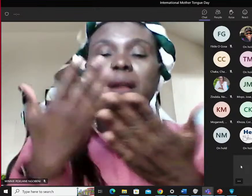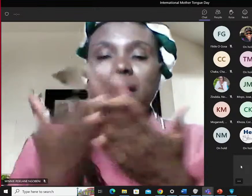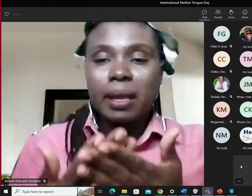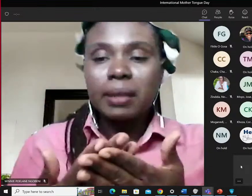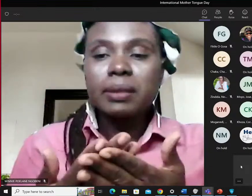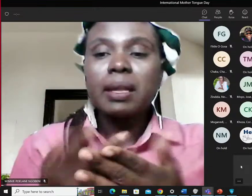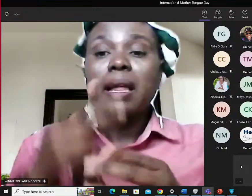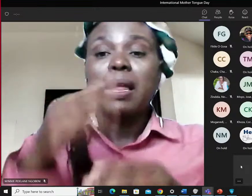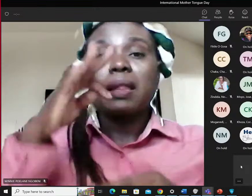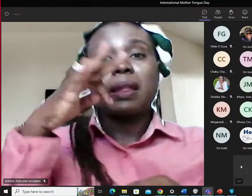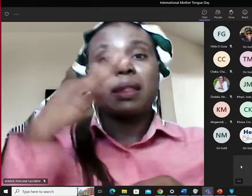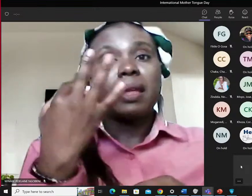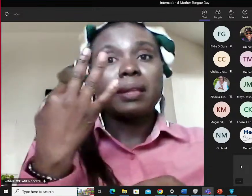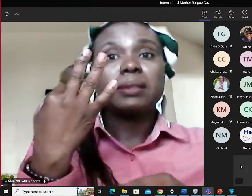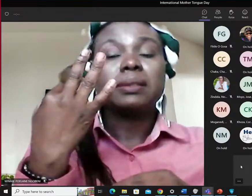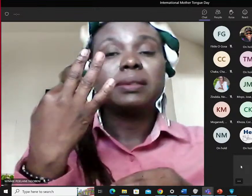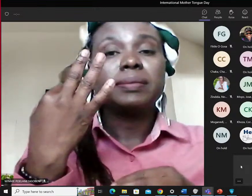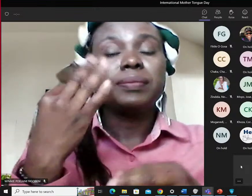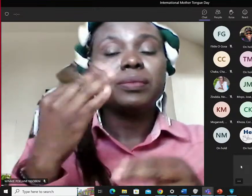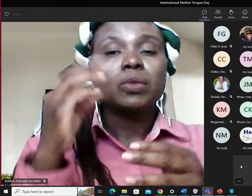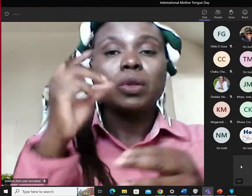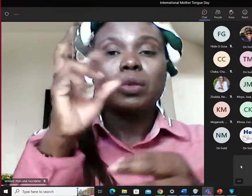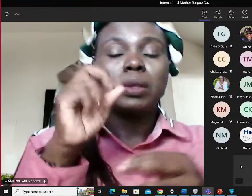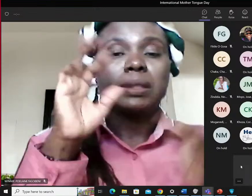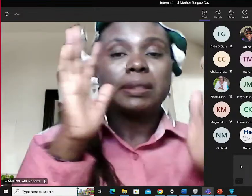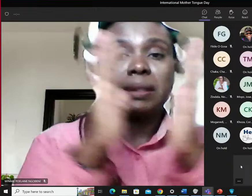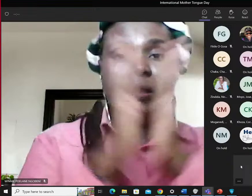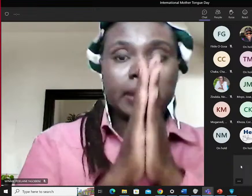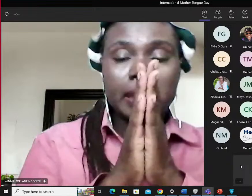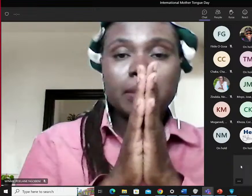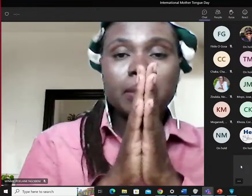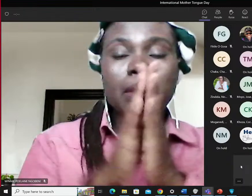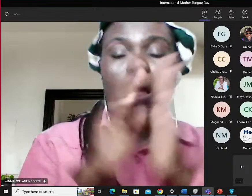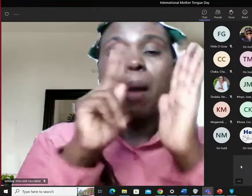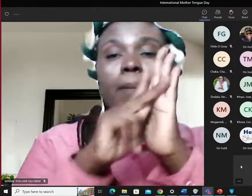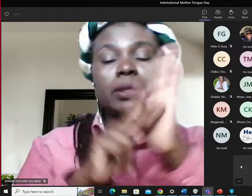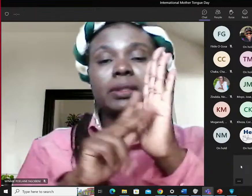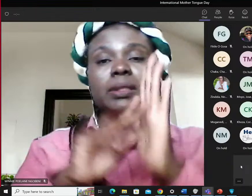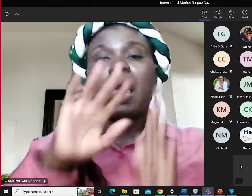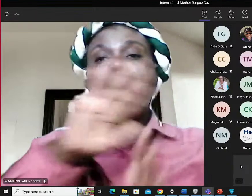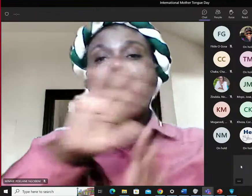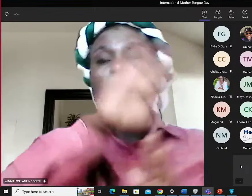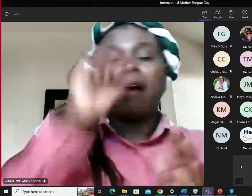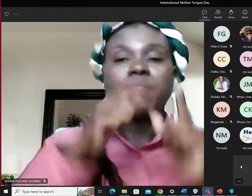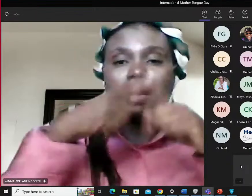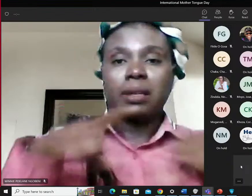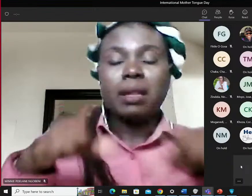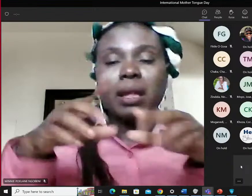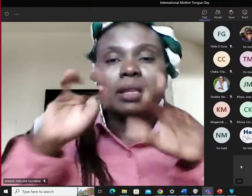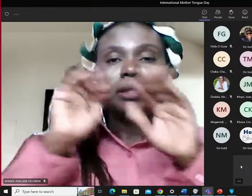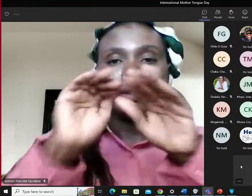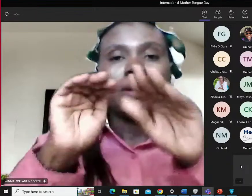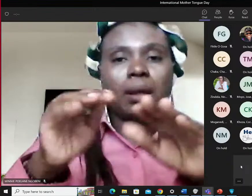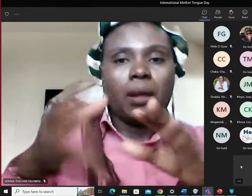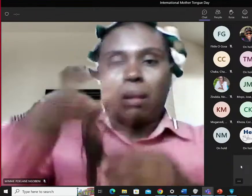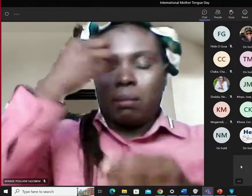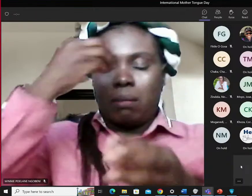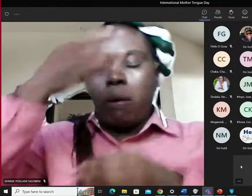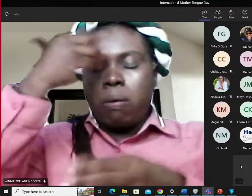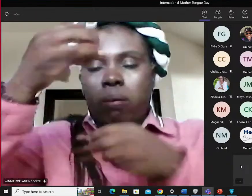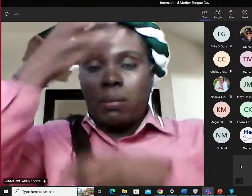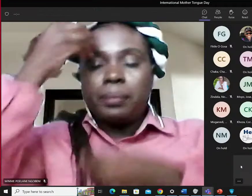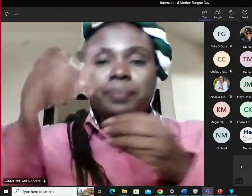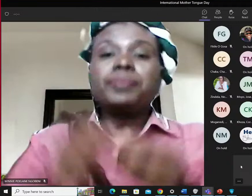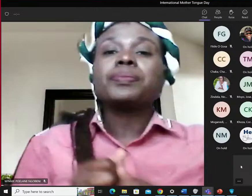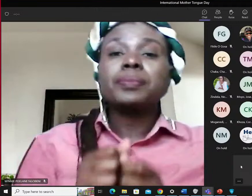the 2010 language policy was African languages in teaching and learning. Dr. Shoba was the researcher in